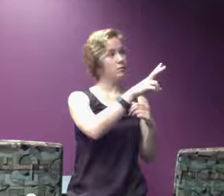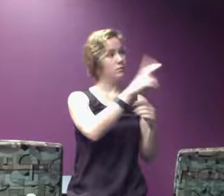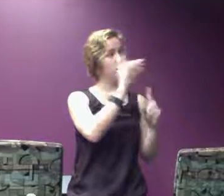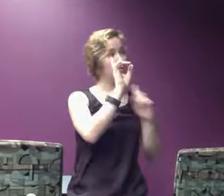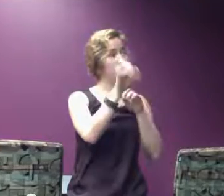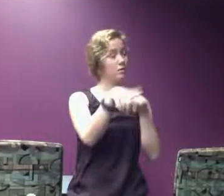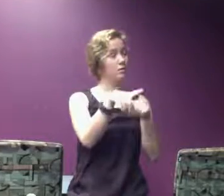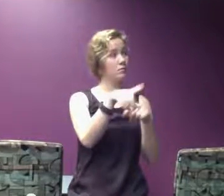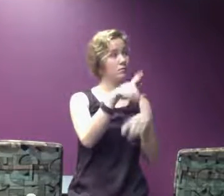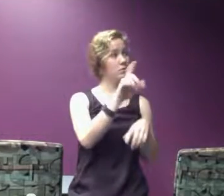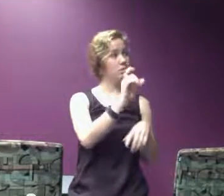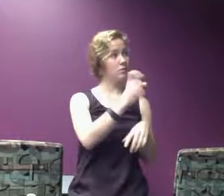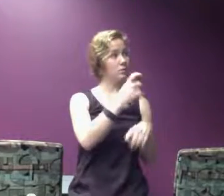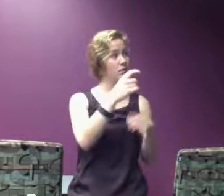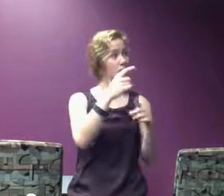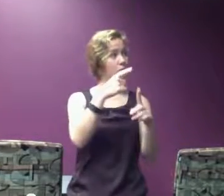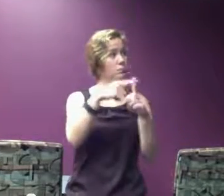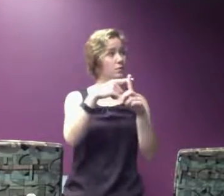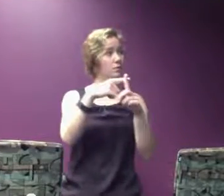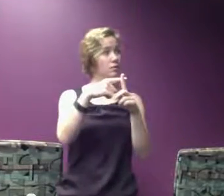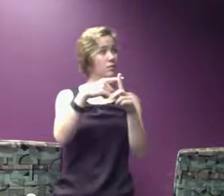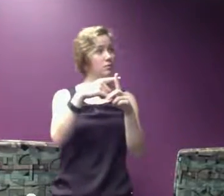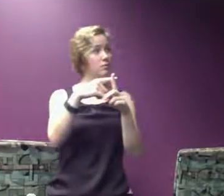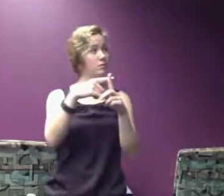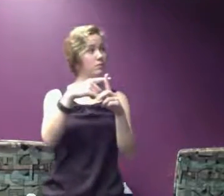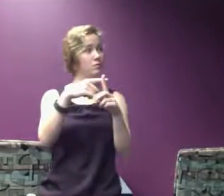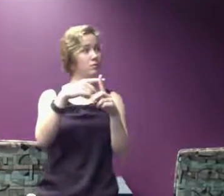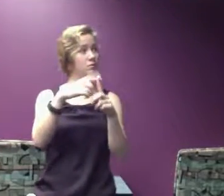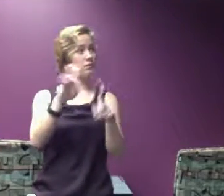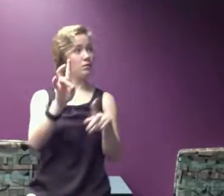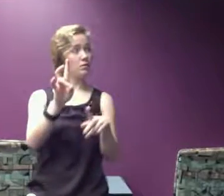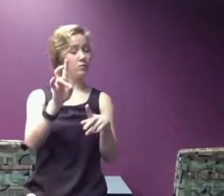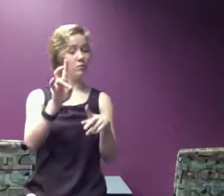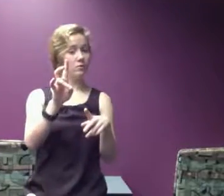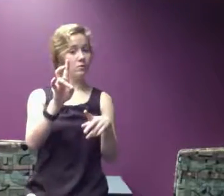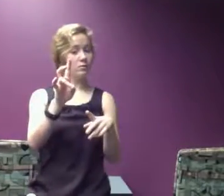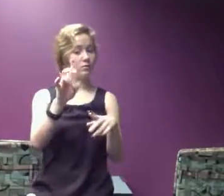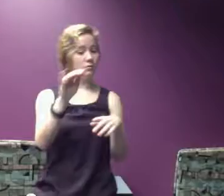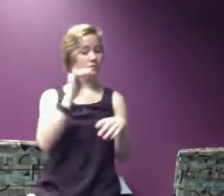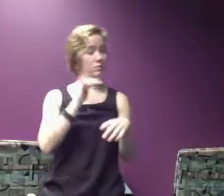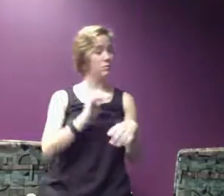you can look at the board for the answer, x plus 8.